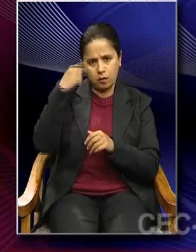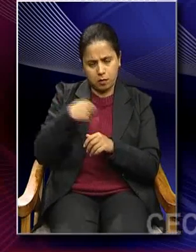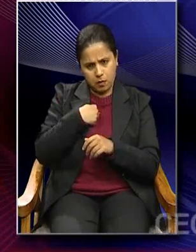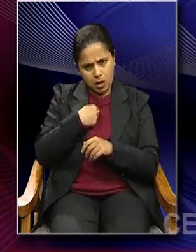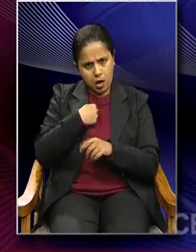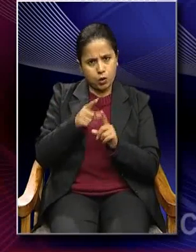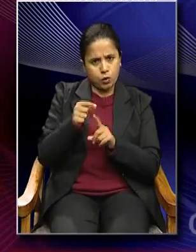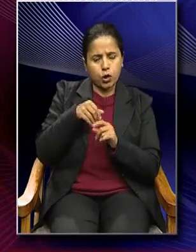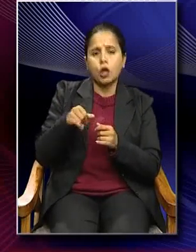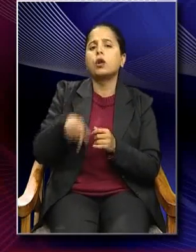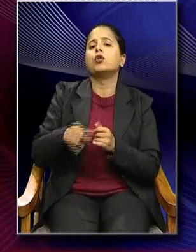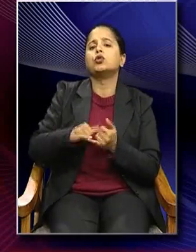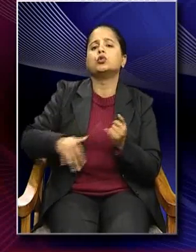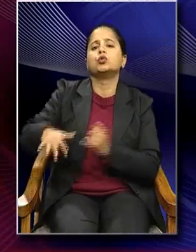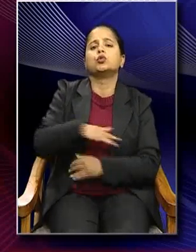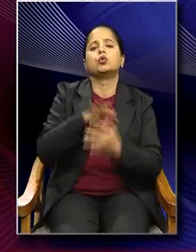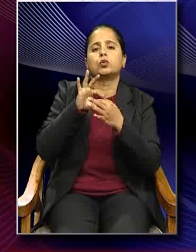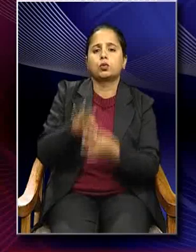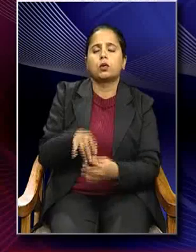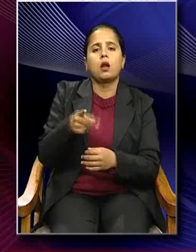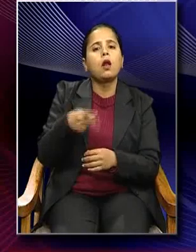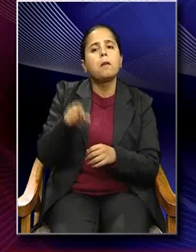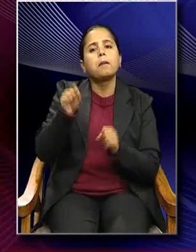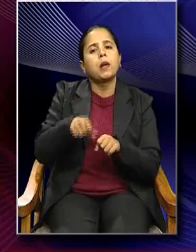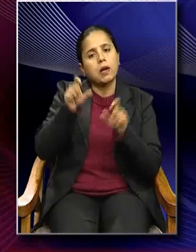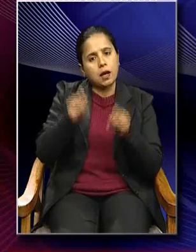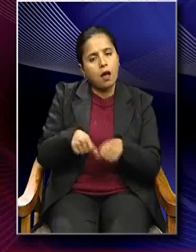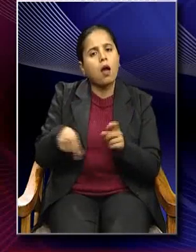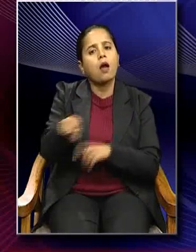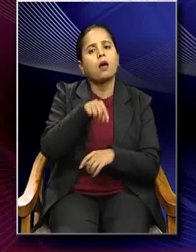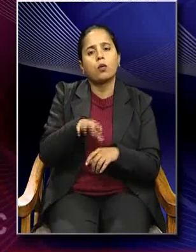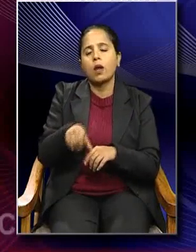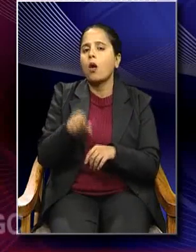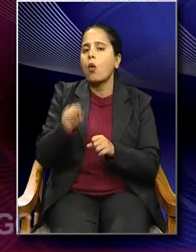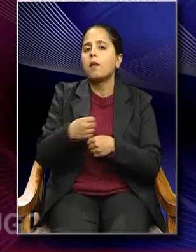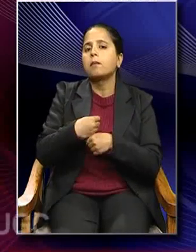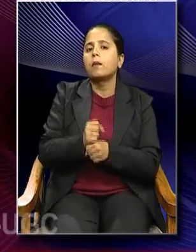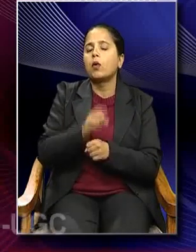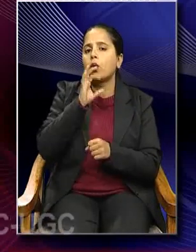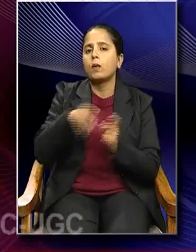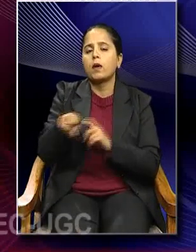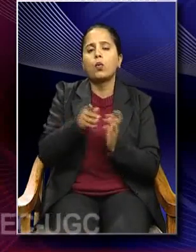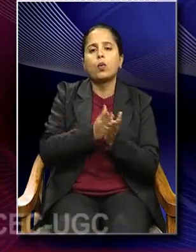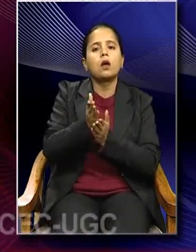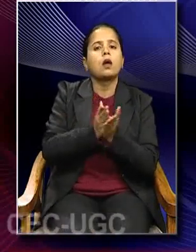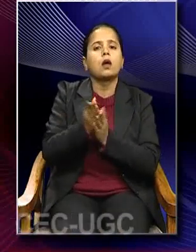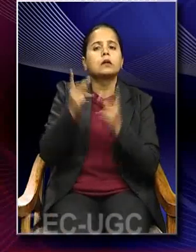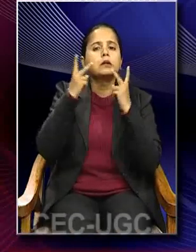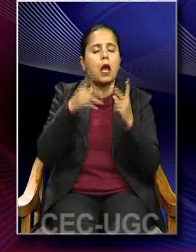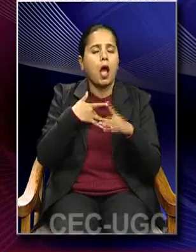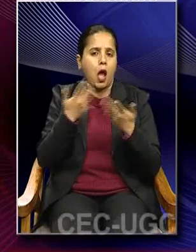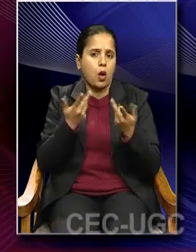to sociology because it will enable to develop a particular way of looking